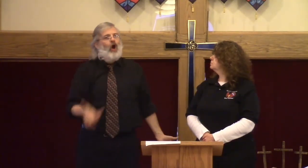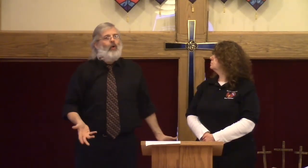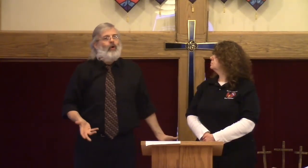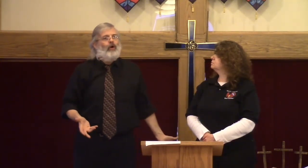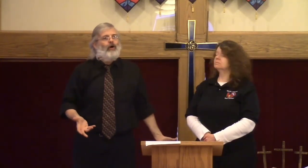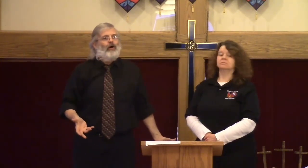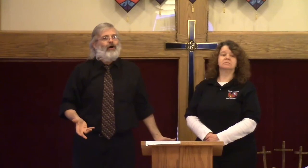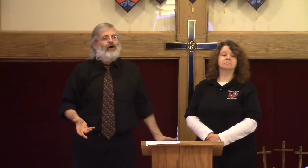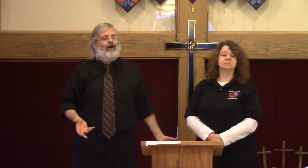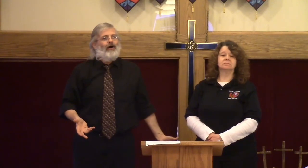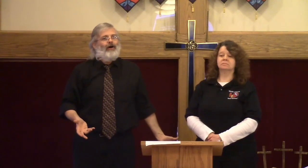no.